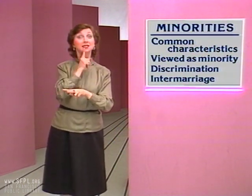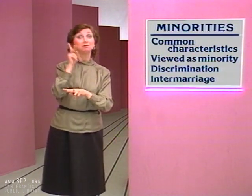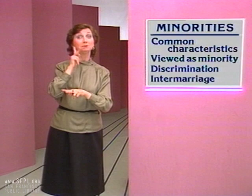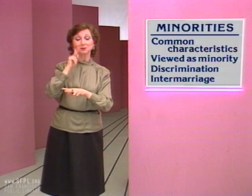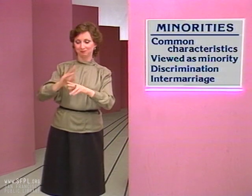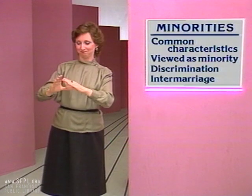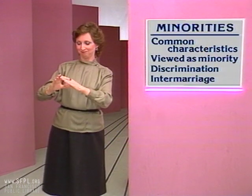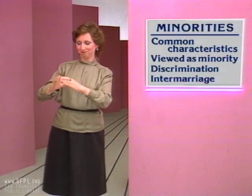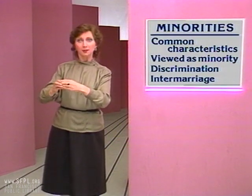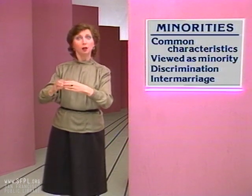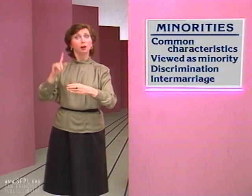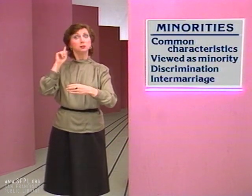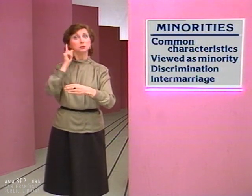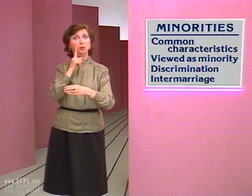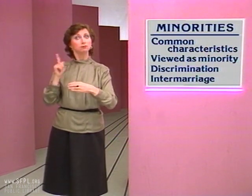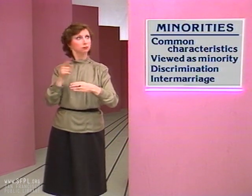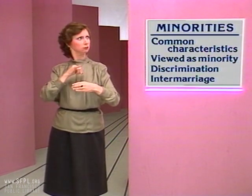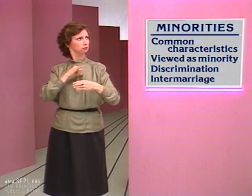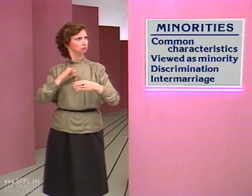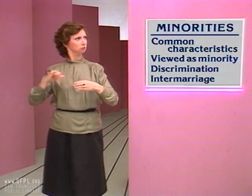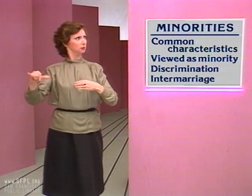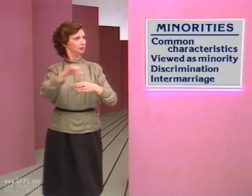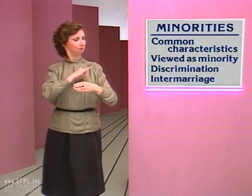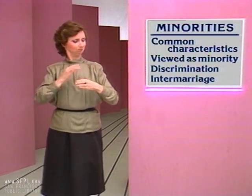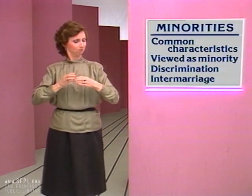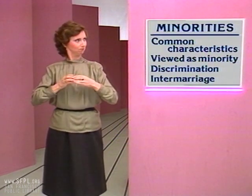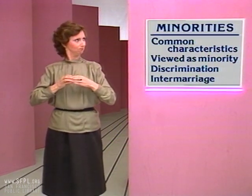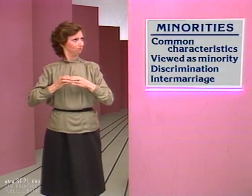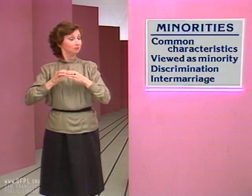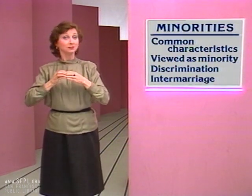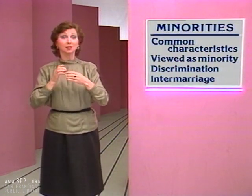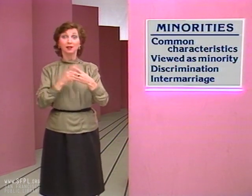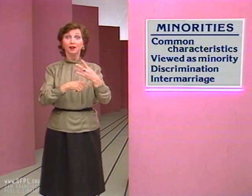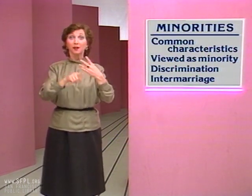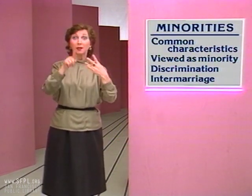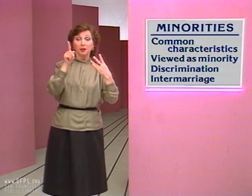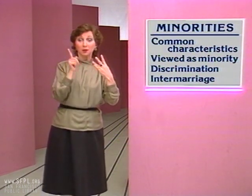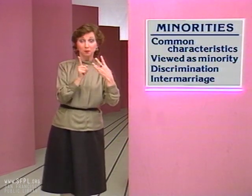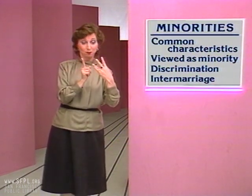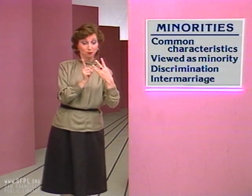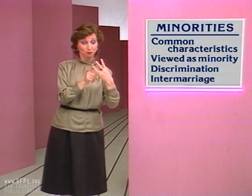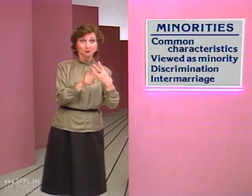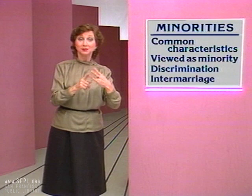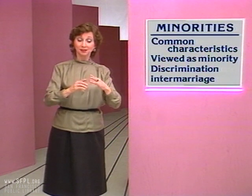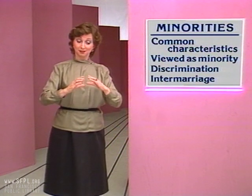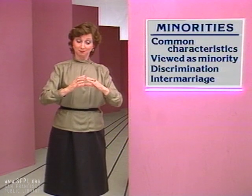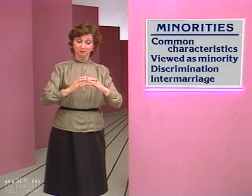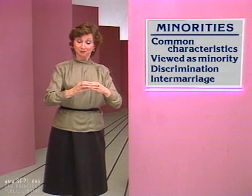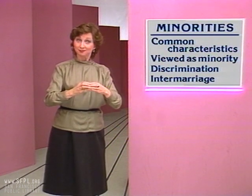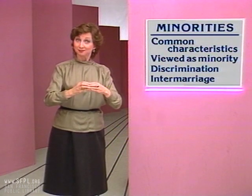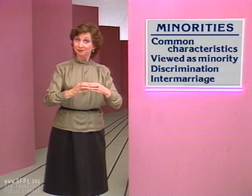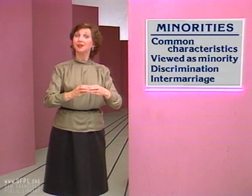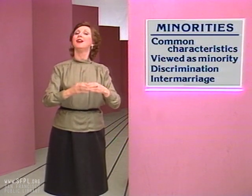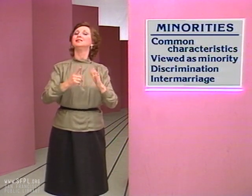of society. We who are deaf see ourselves as a distinct group, and society also defines us